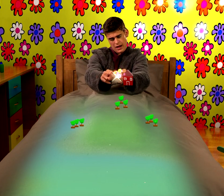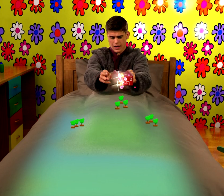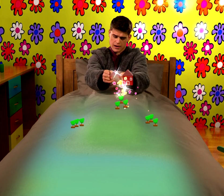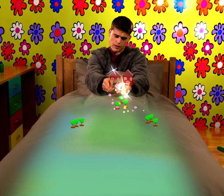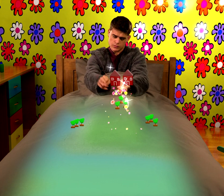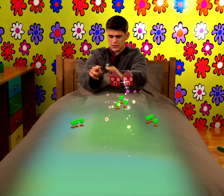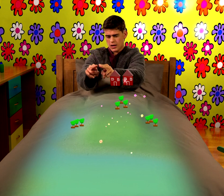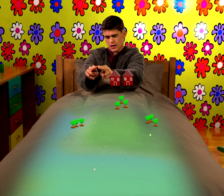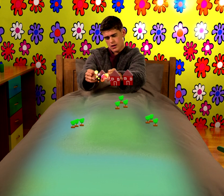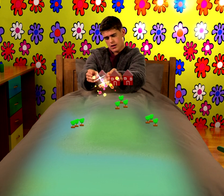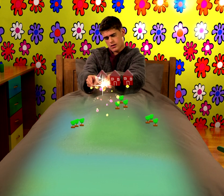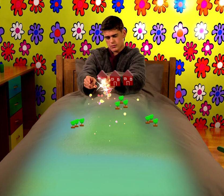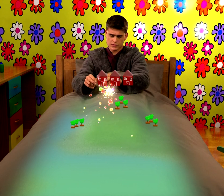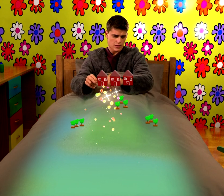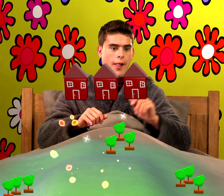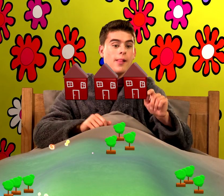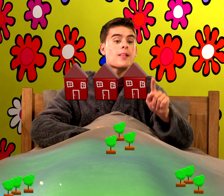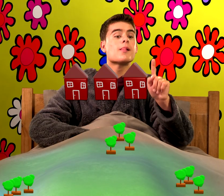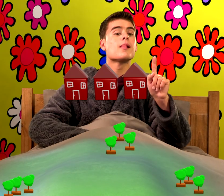And planted cities all about